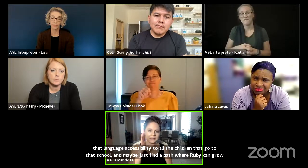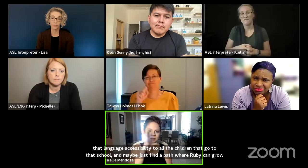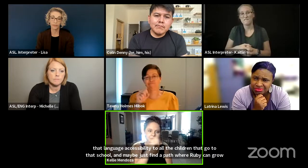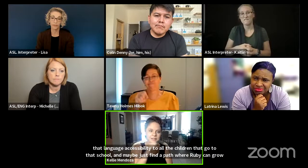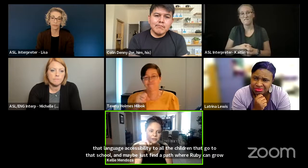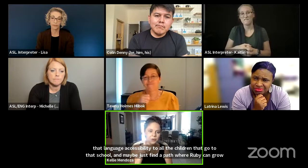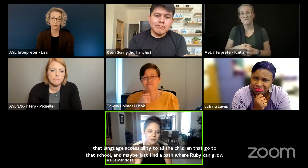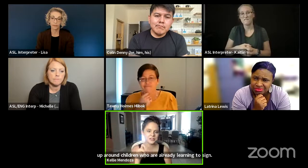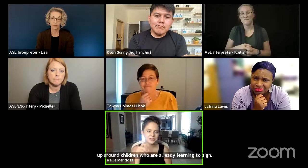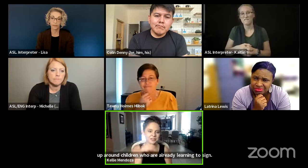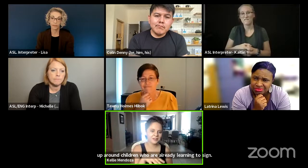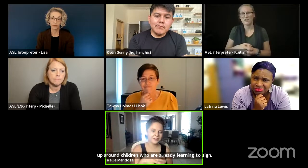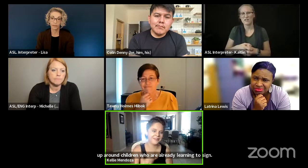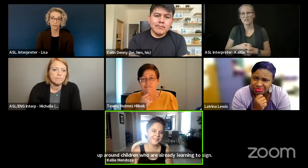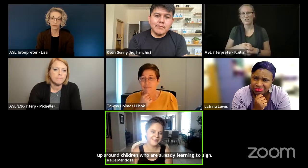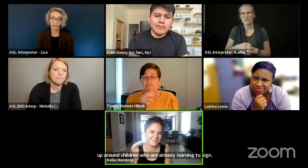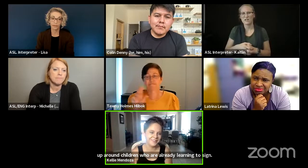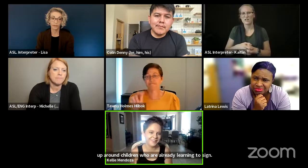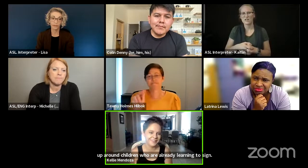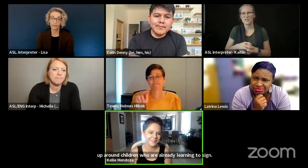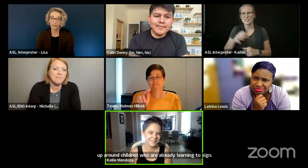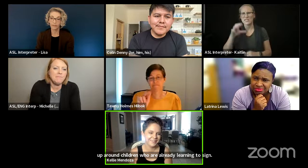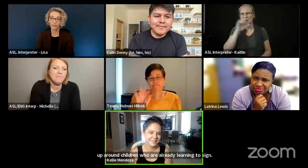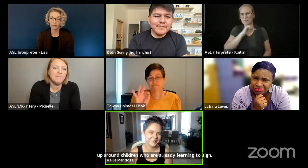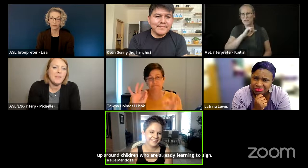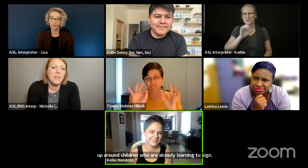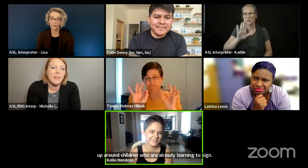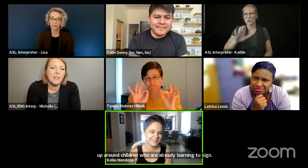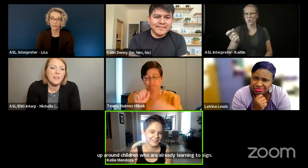sorry, did I miss a question in there?